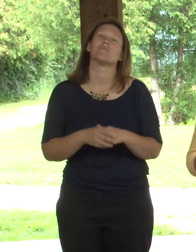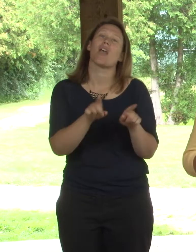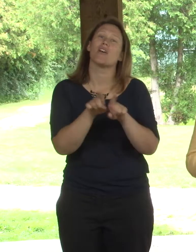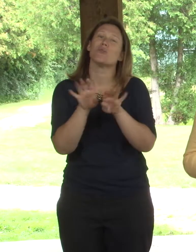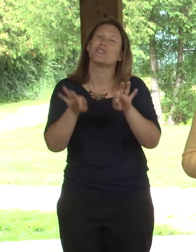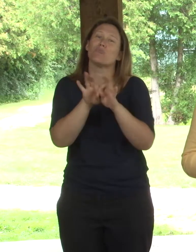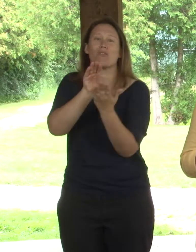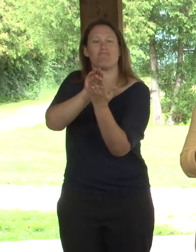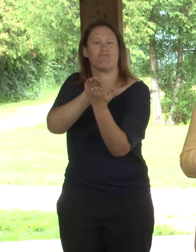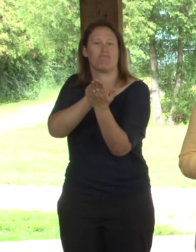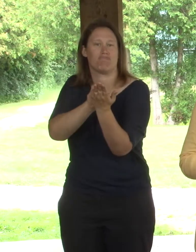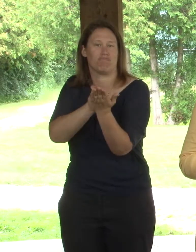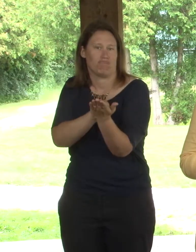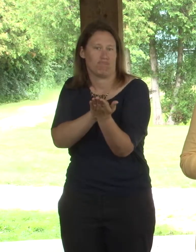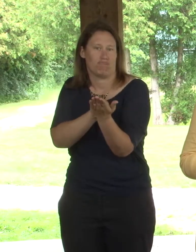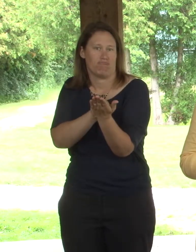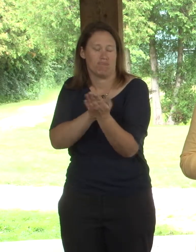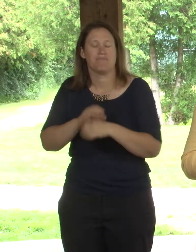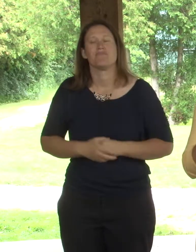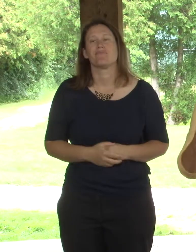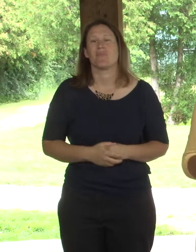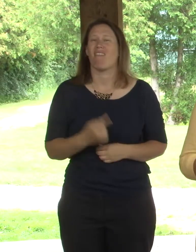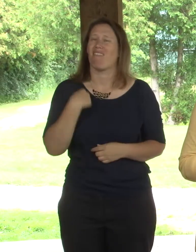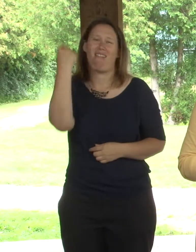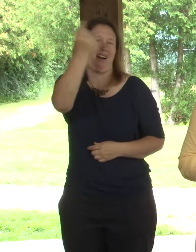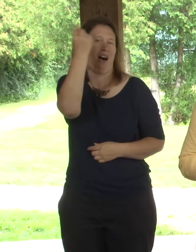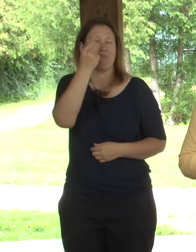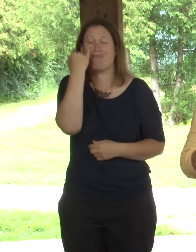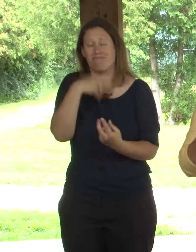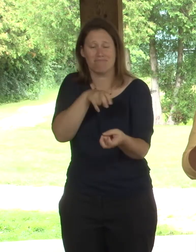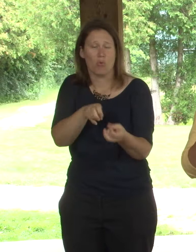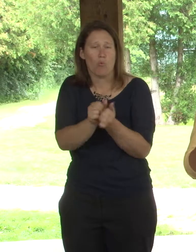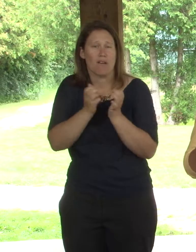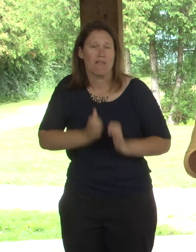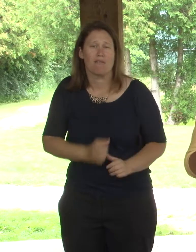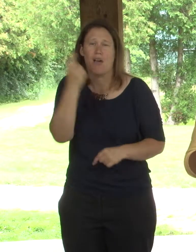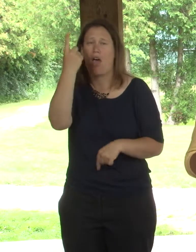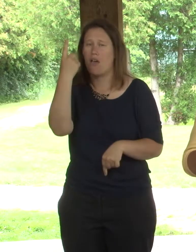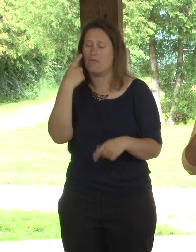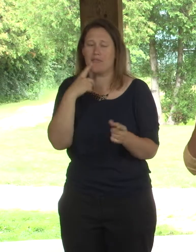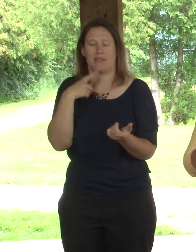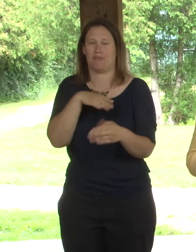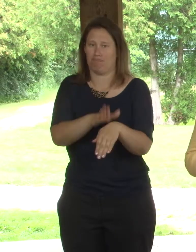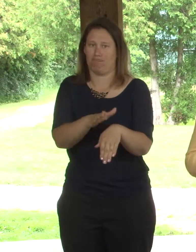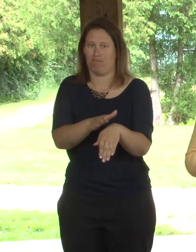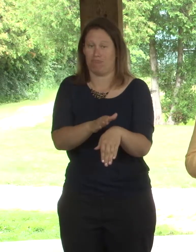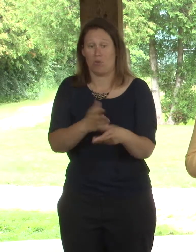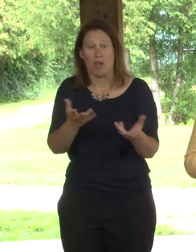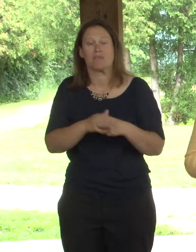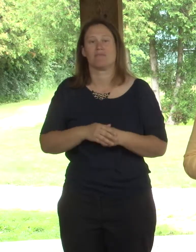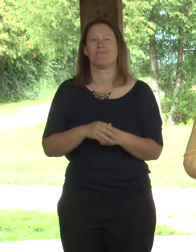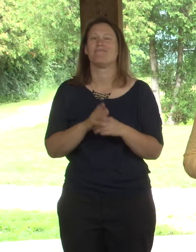writing things down. One of the tips that I always give in every one of my talks is how important it is to have a journal,